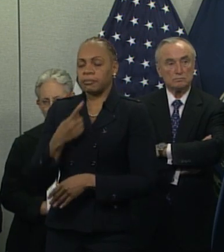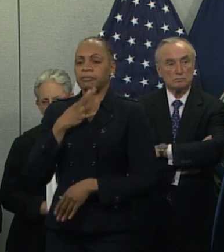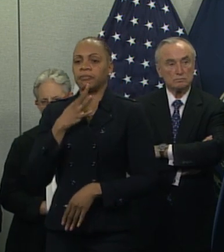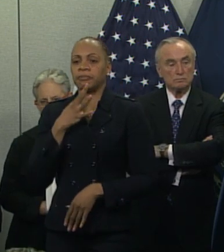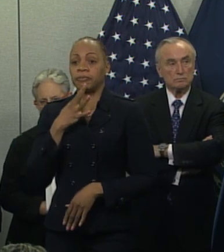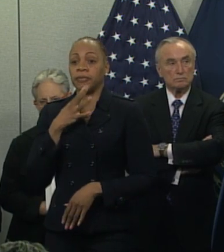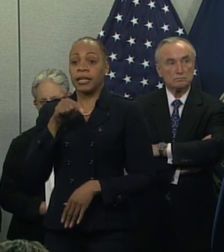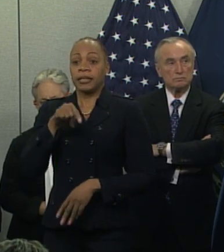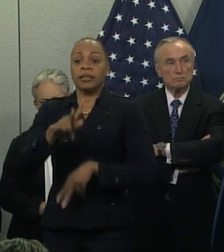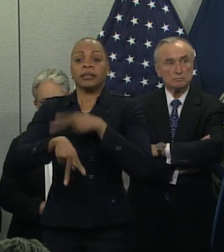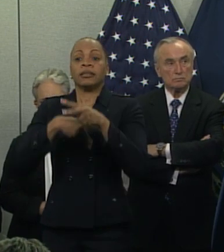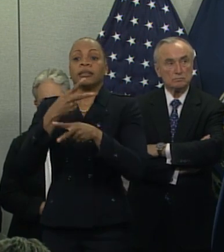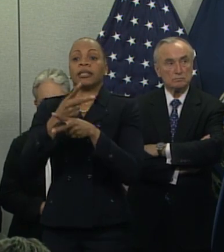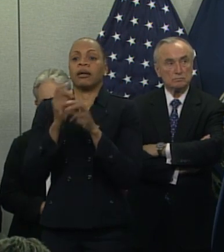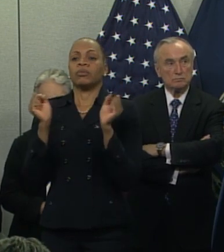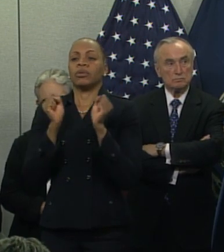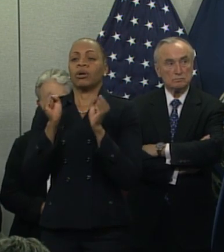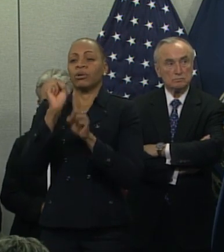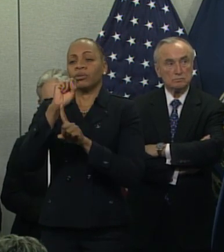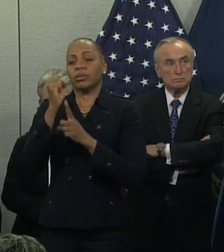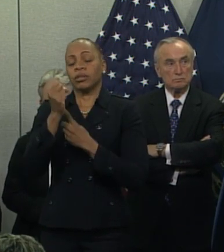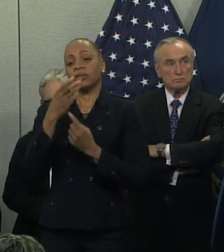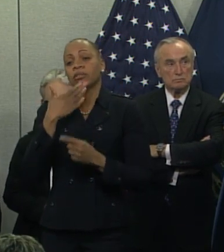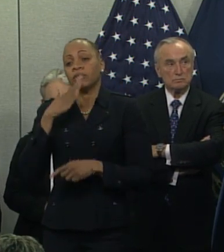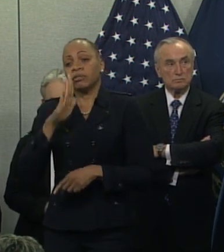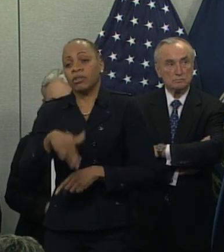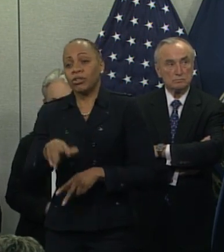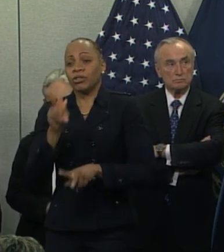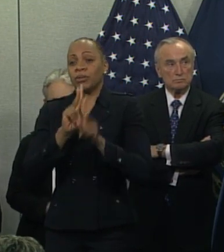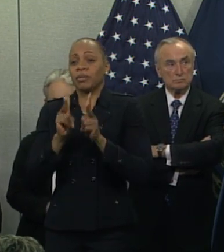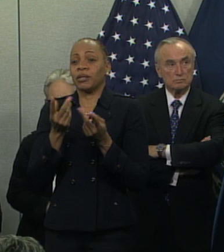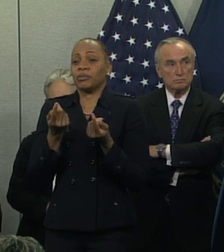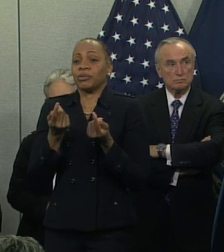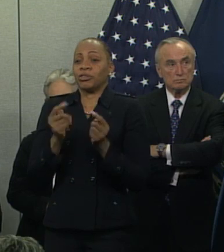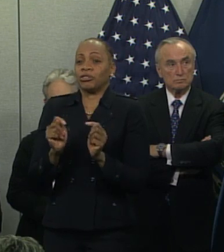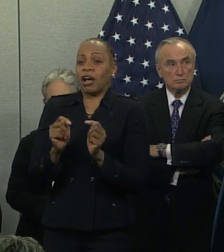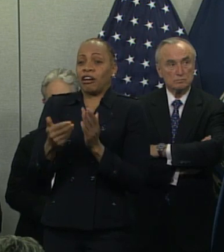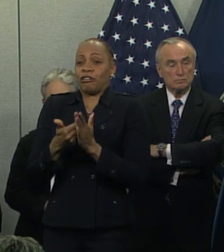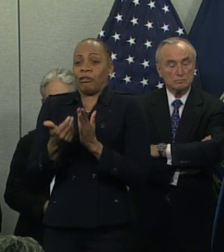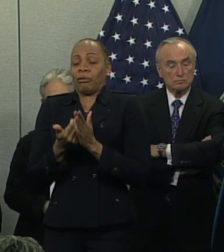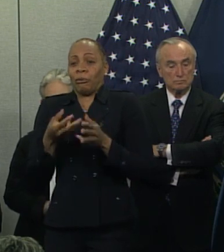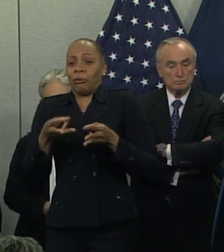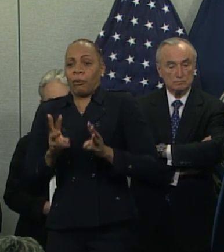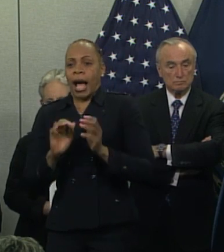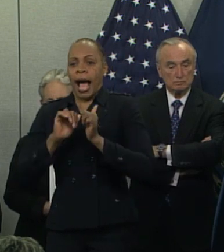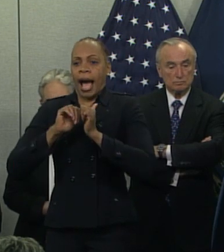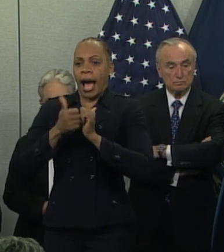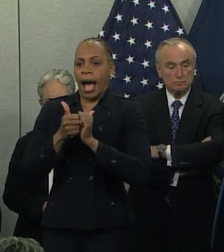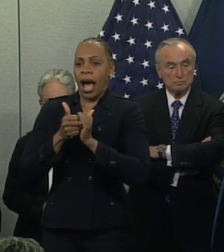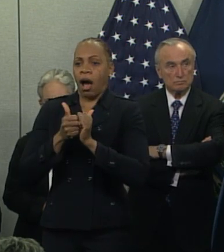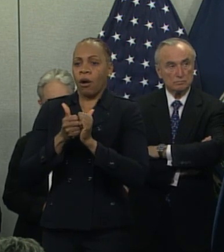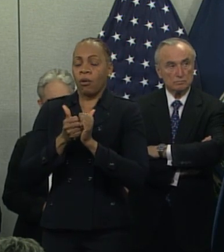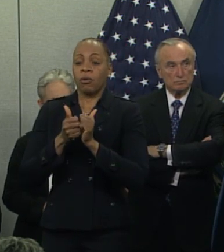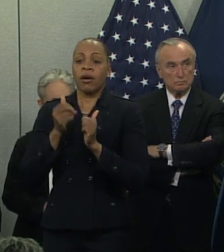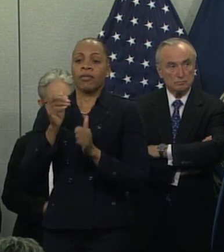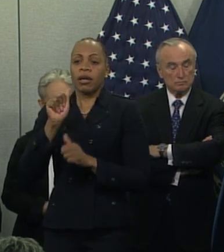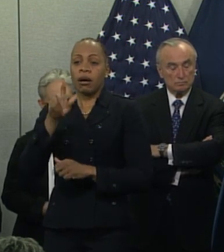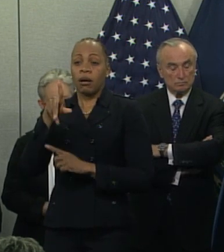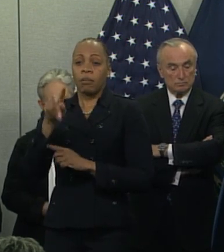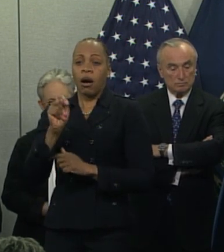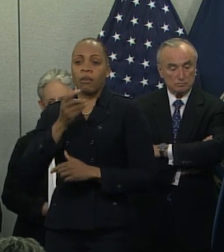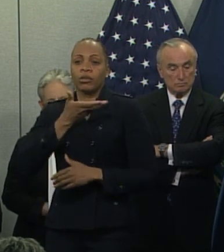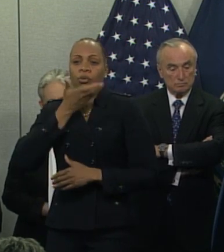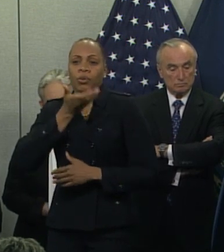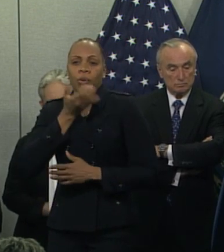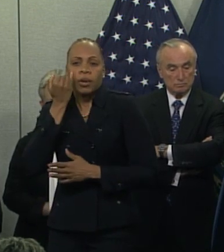kind of cold situation, unfortunately, leads to people trying to improvise to heat their apartments or their homes if they don't have